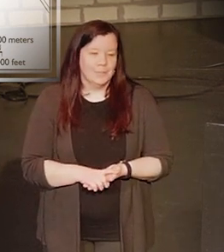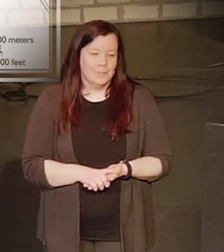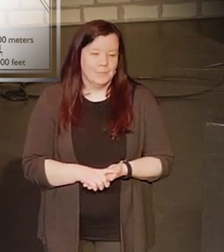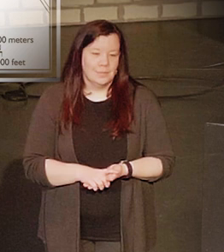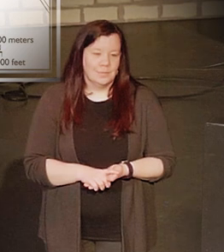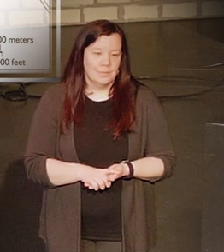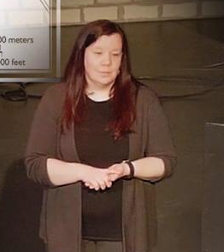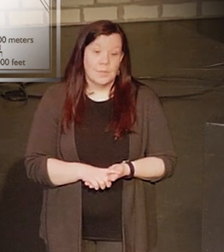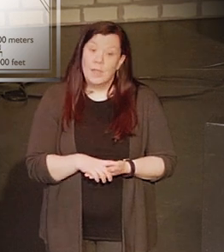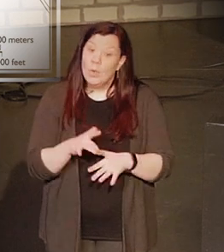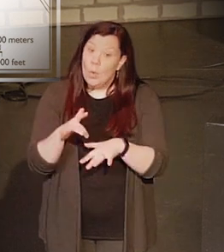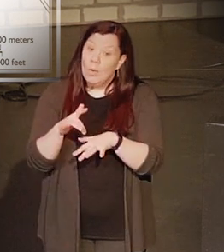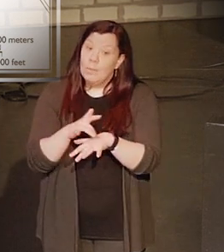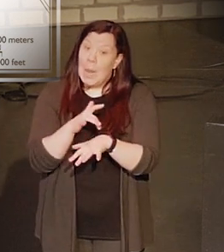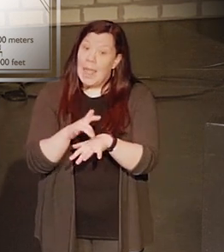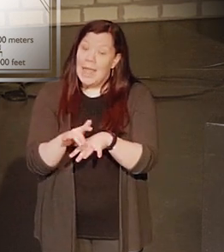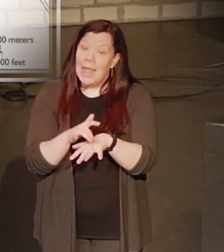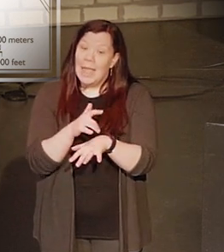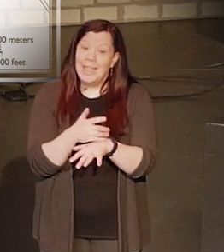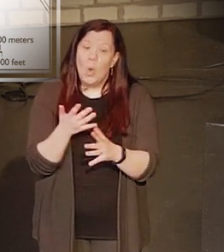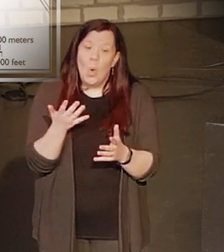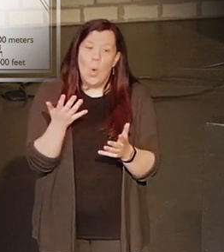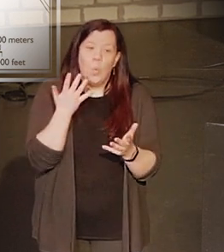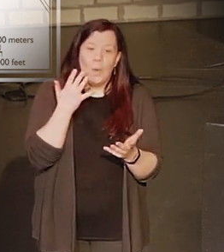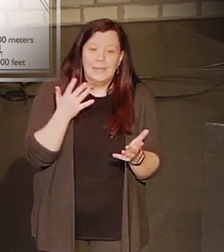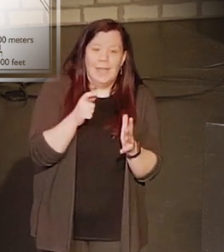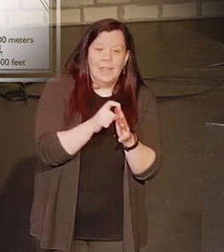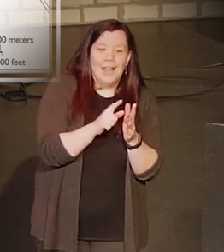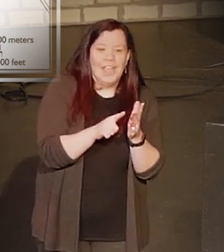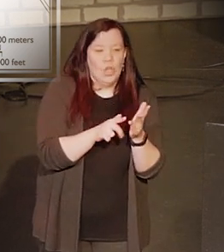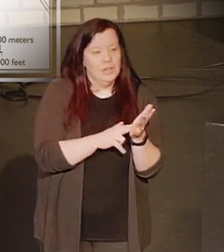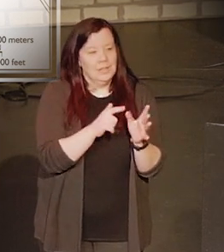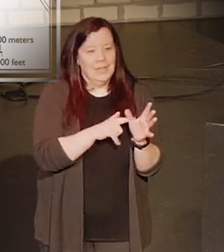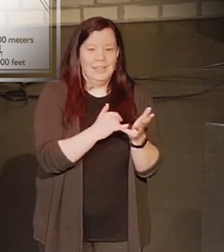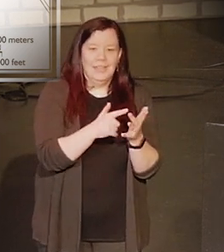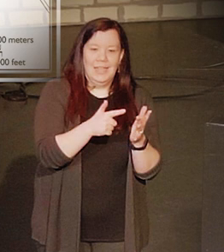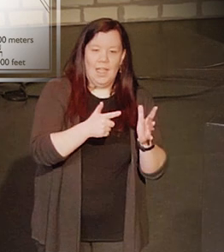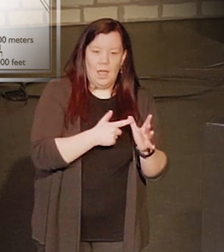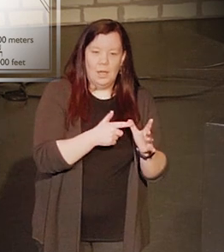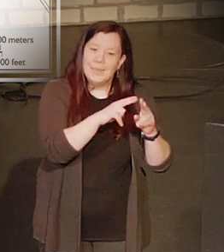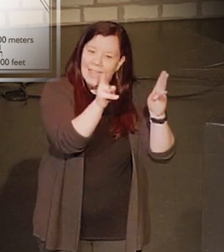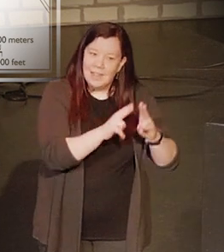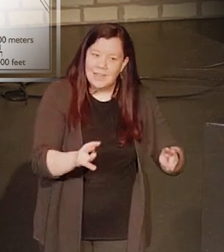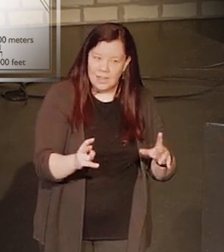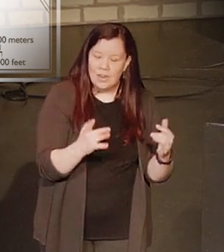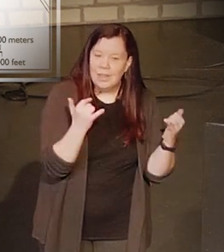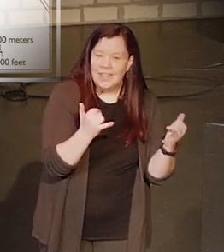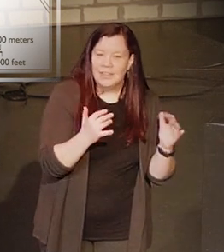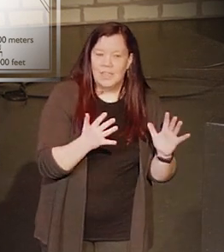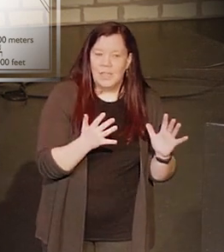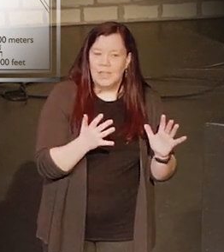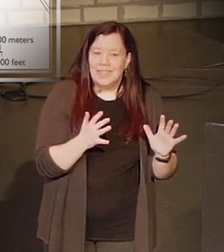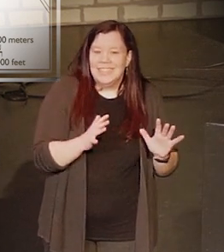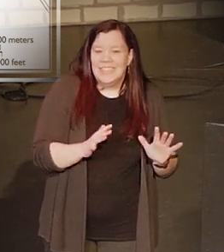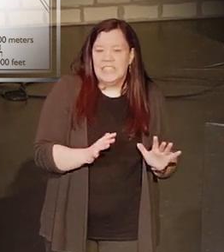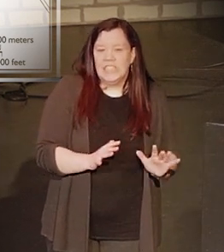If your play went on at the Dionysia, that more international public festival, you perhaps were supposed